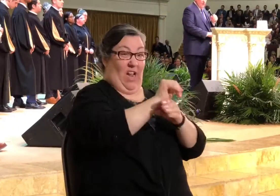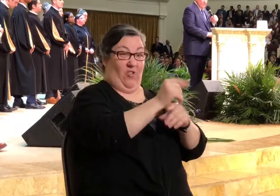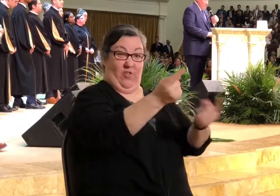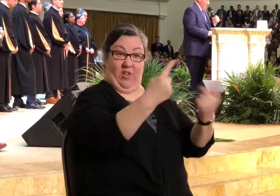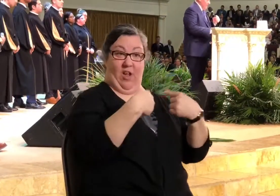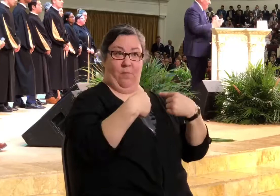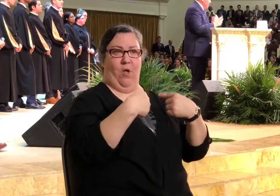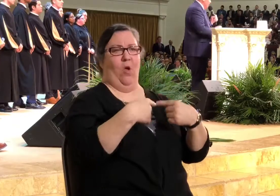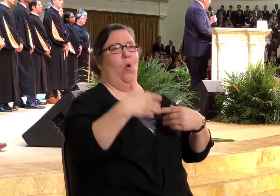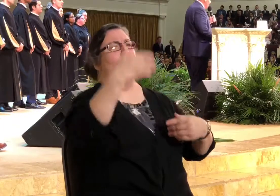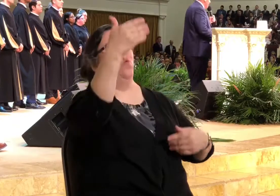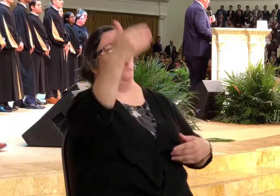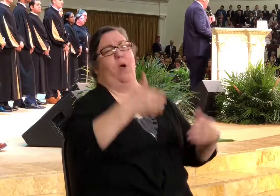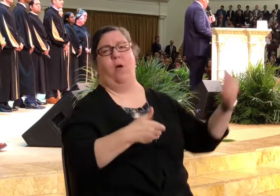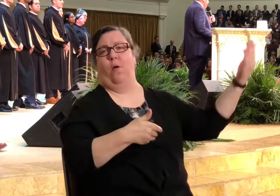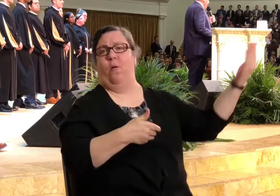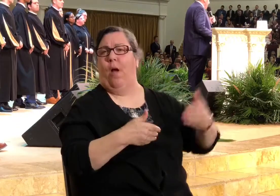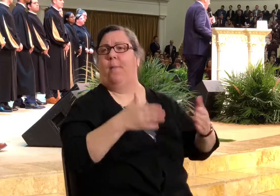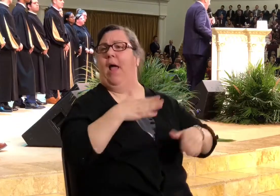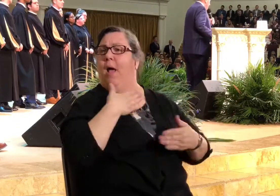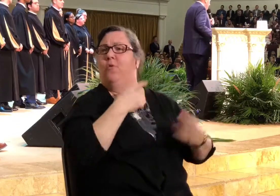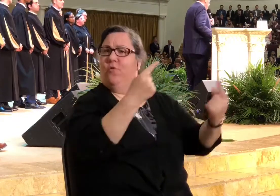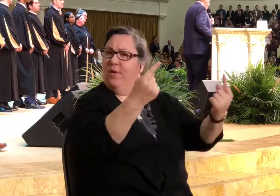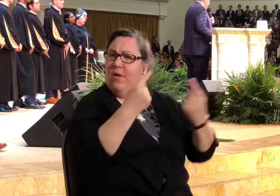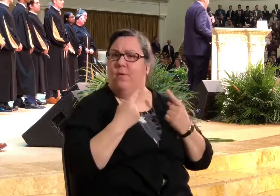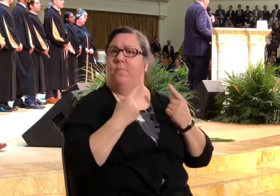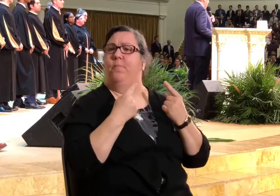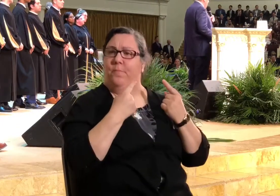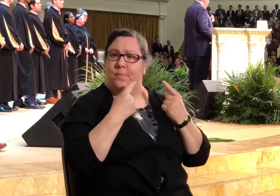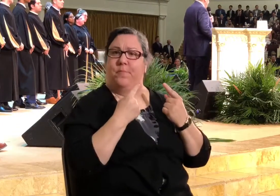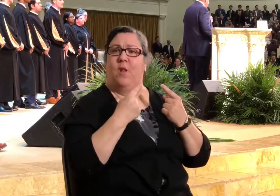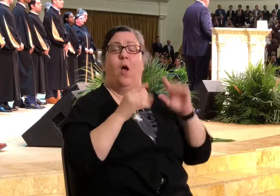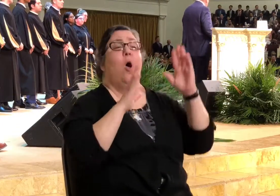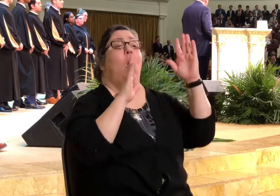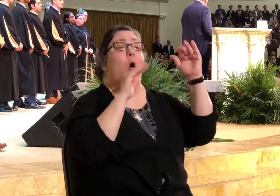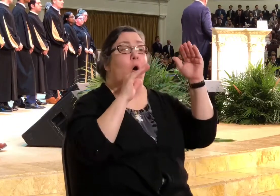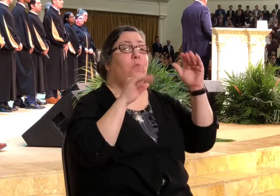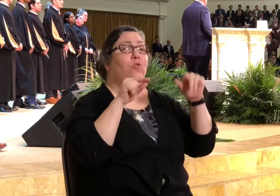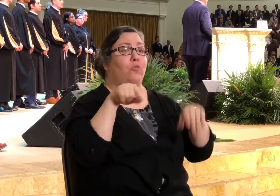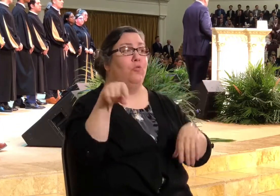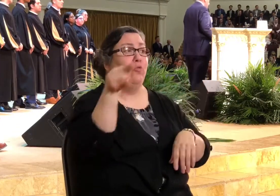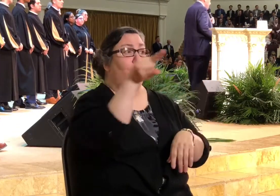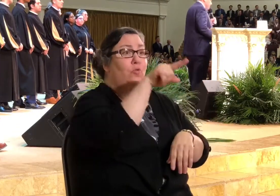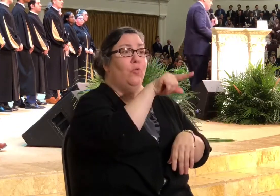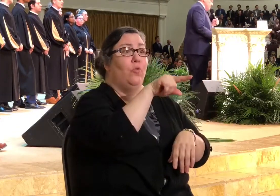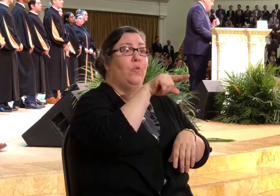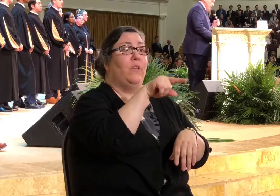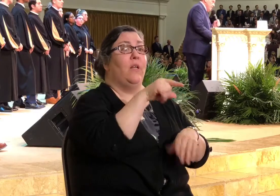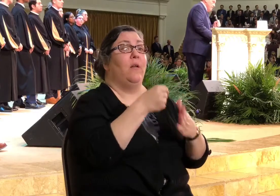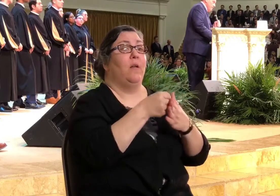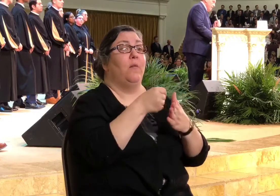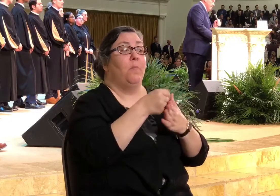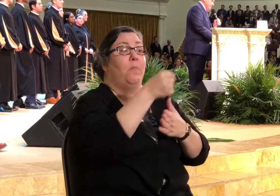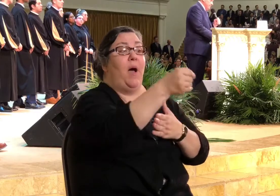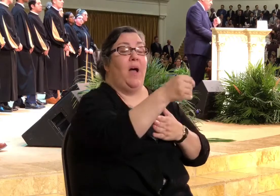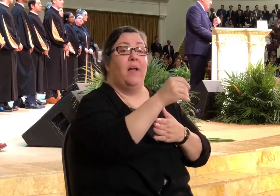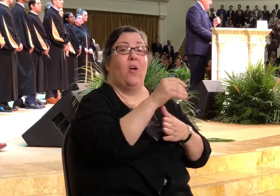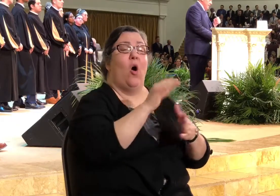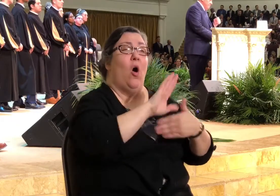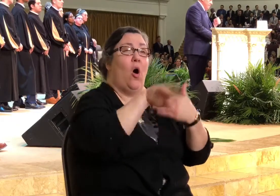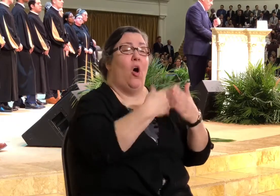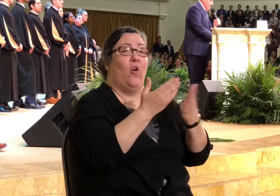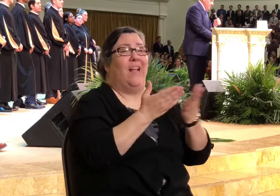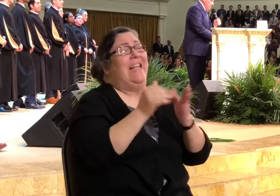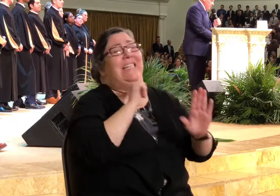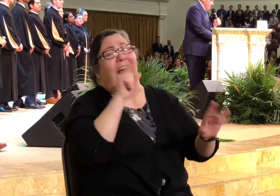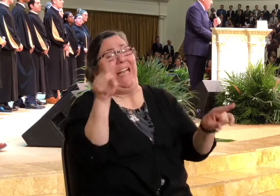special welcome, and we're glad that you're here. And we hope you can pick up all of the services. It's not quite the